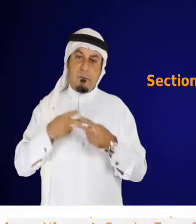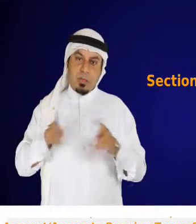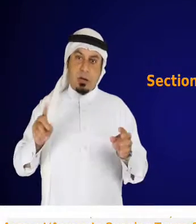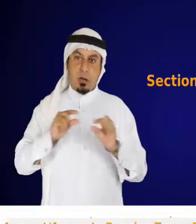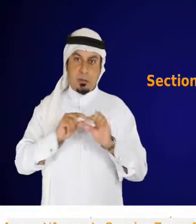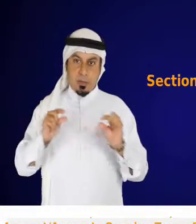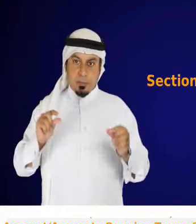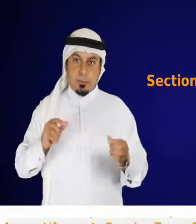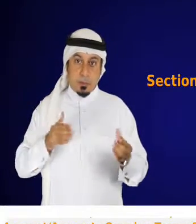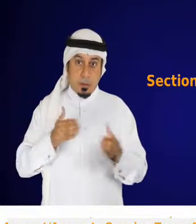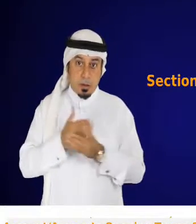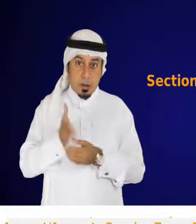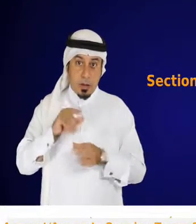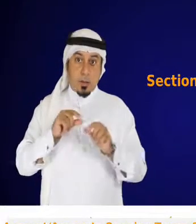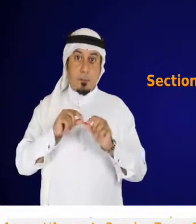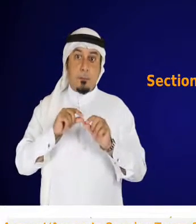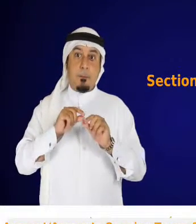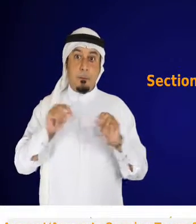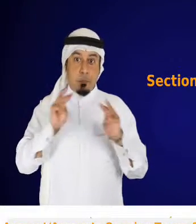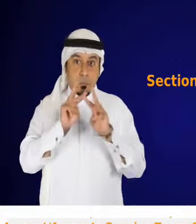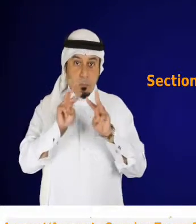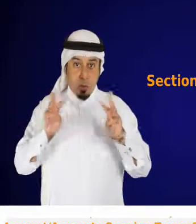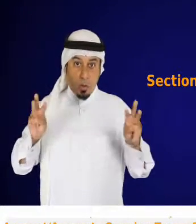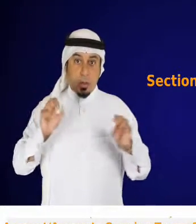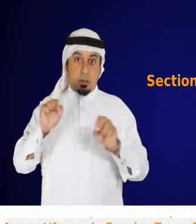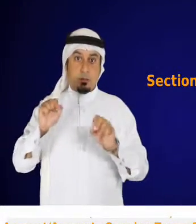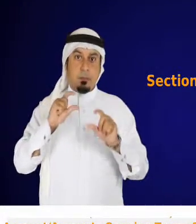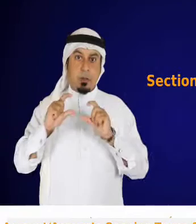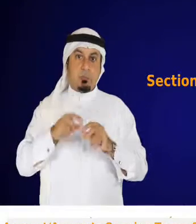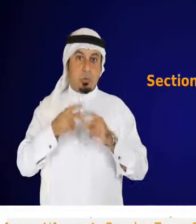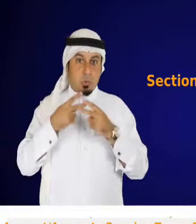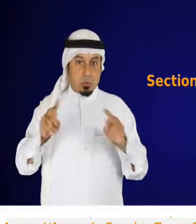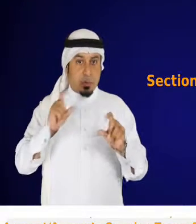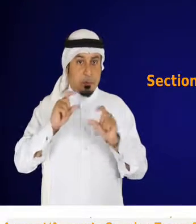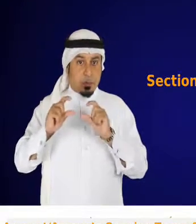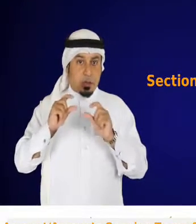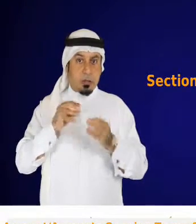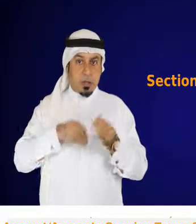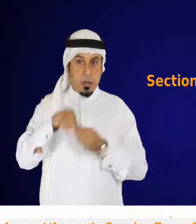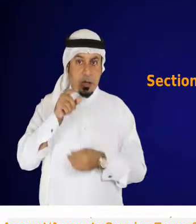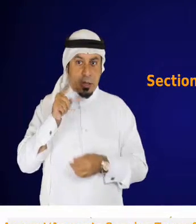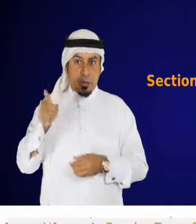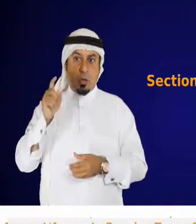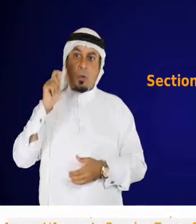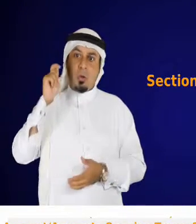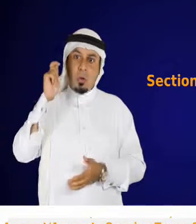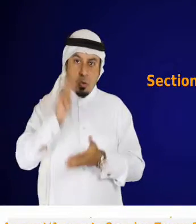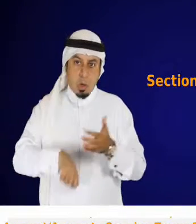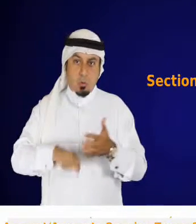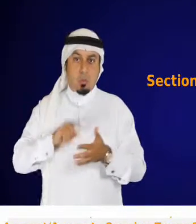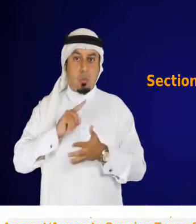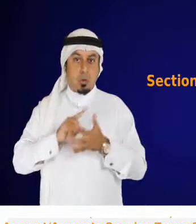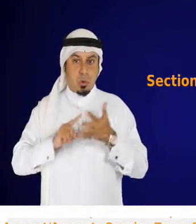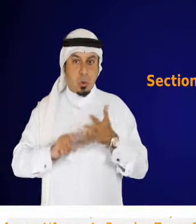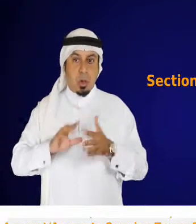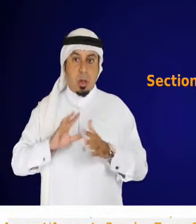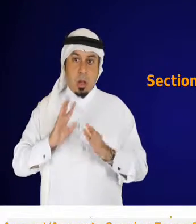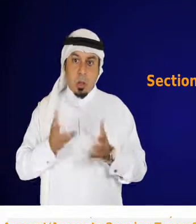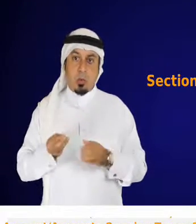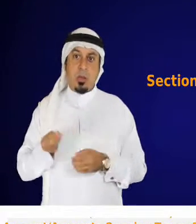website. The bank may make amendments or additions or deletions to these terms and conditions at any time through publishing a general